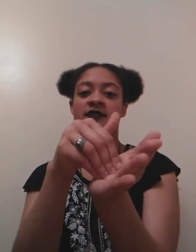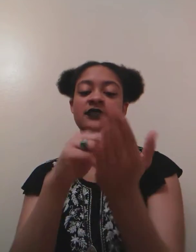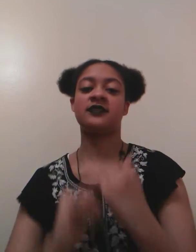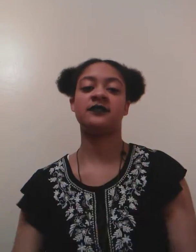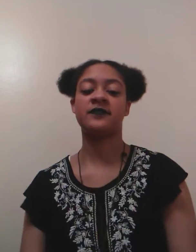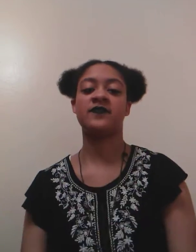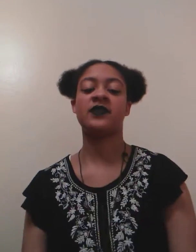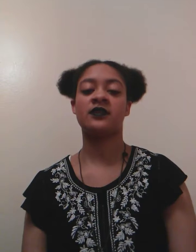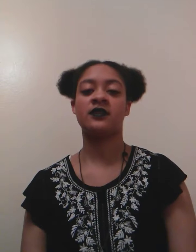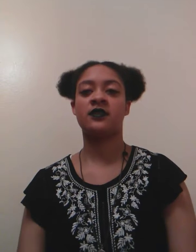9,000.